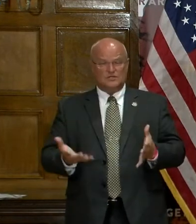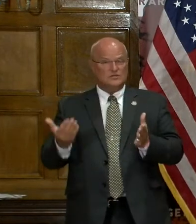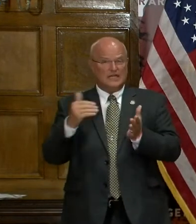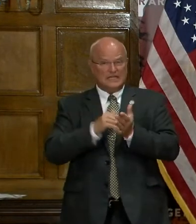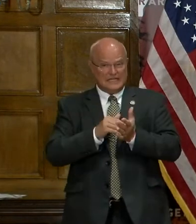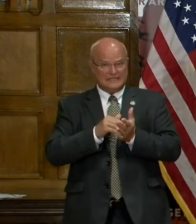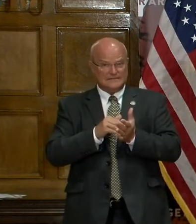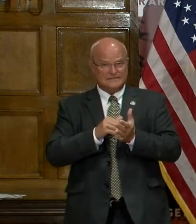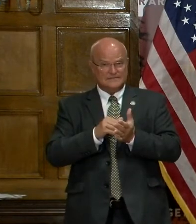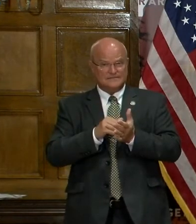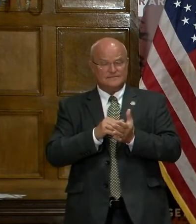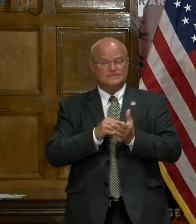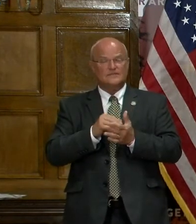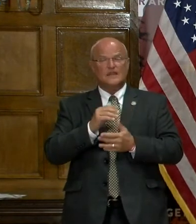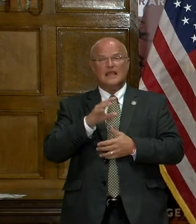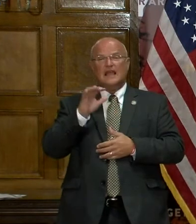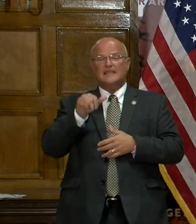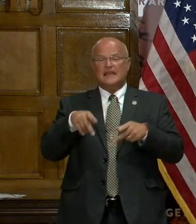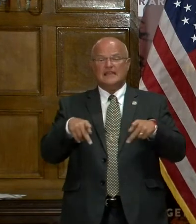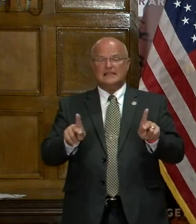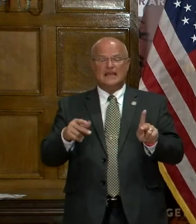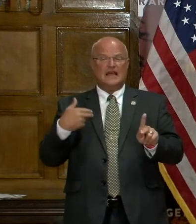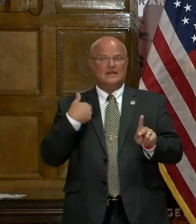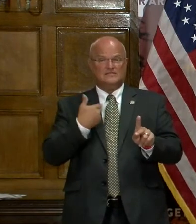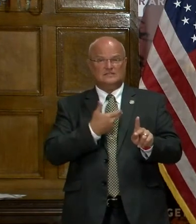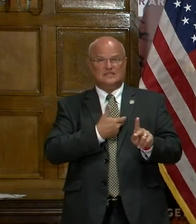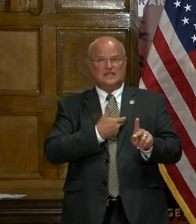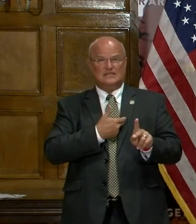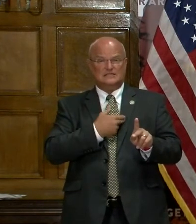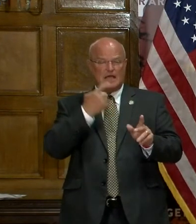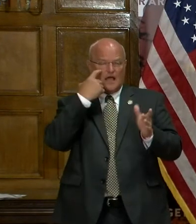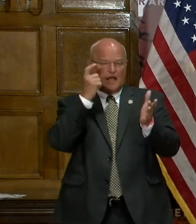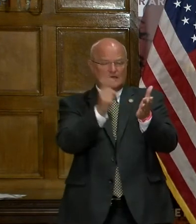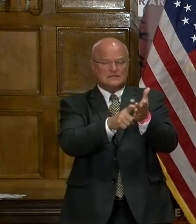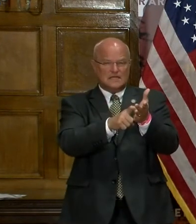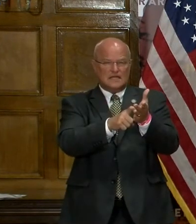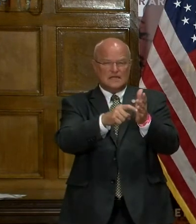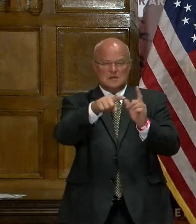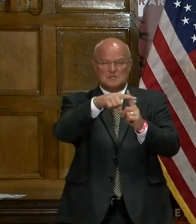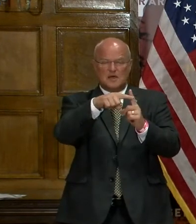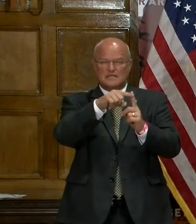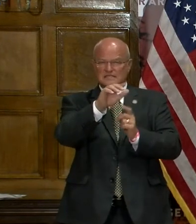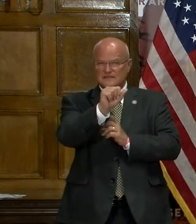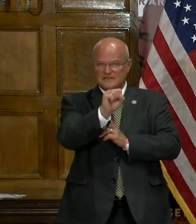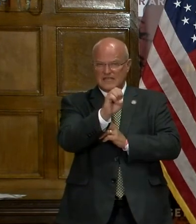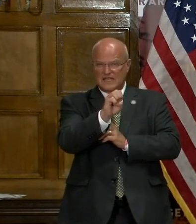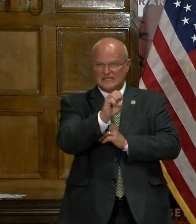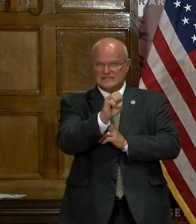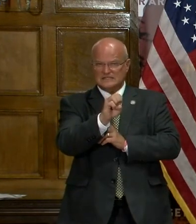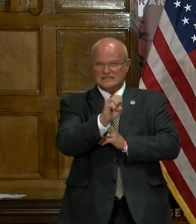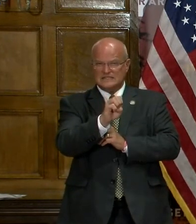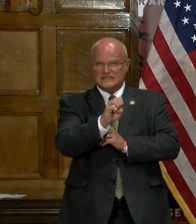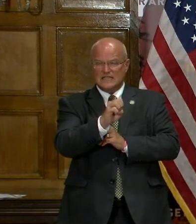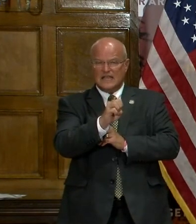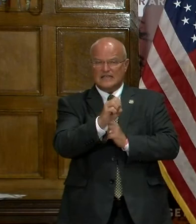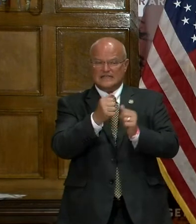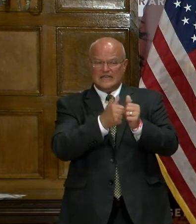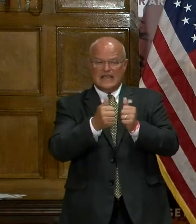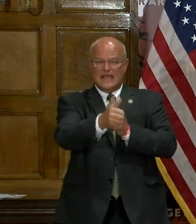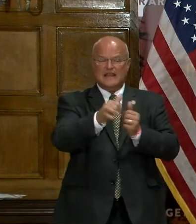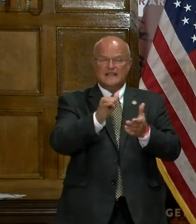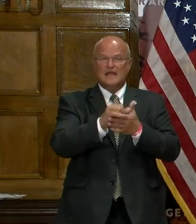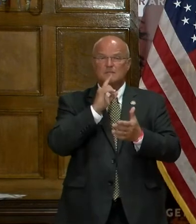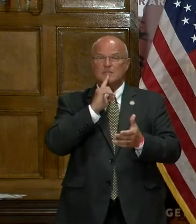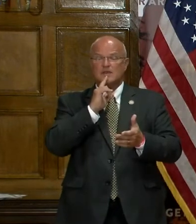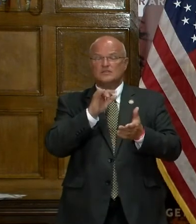again in prison, and that allows us to detect any positive cases, to get ahead of it,